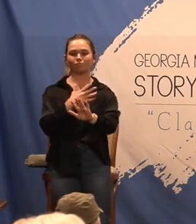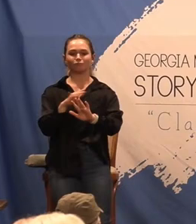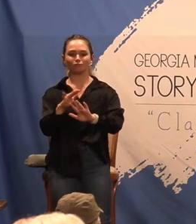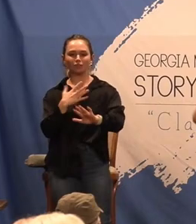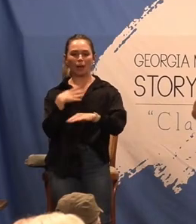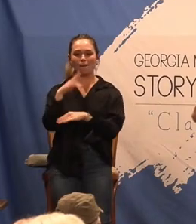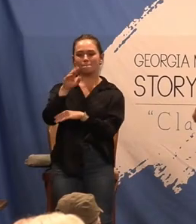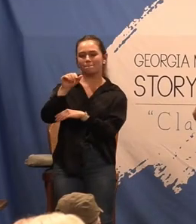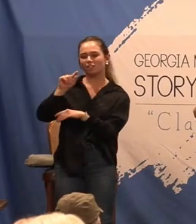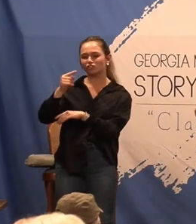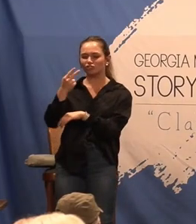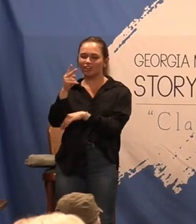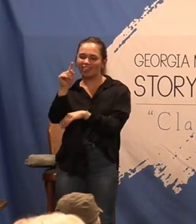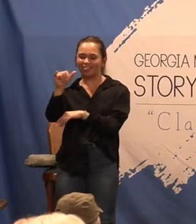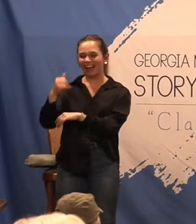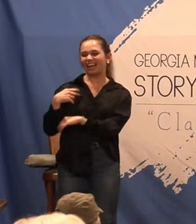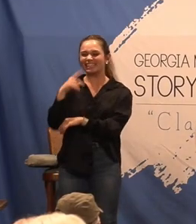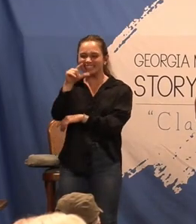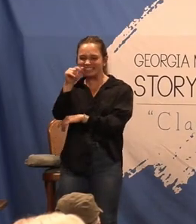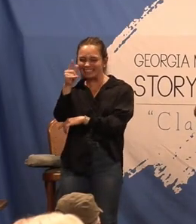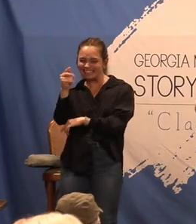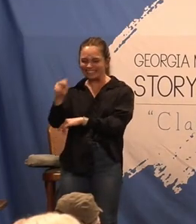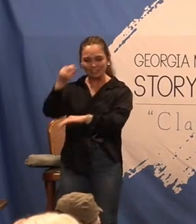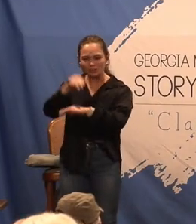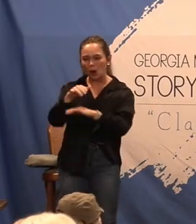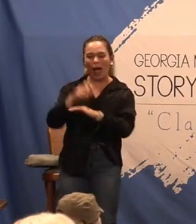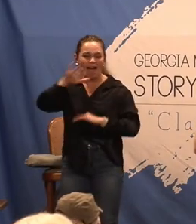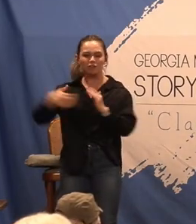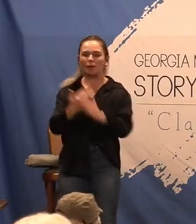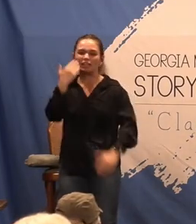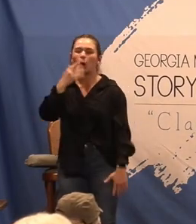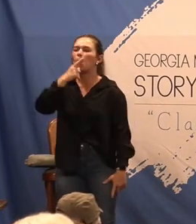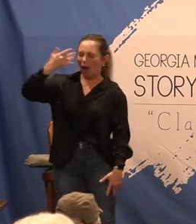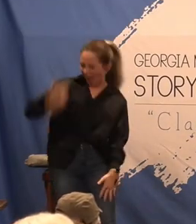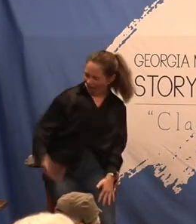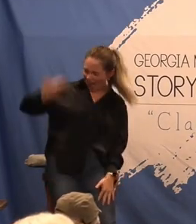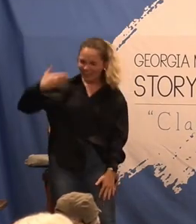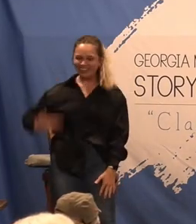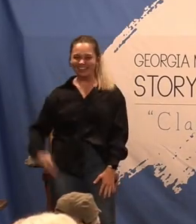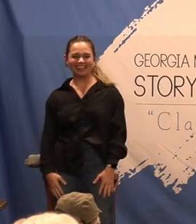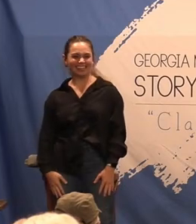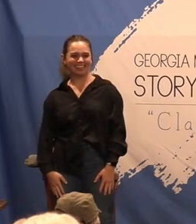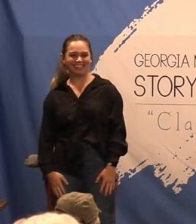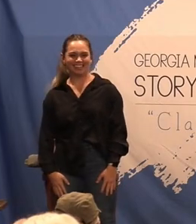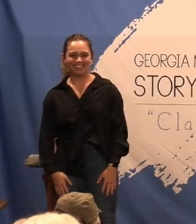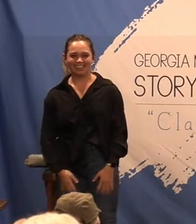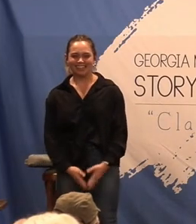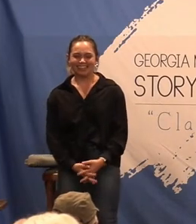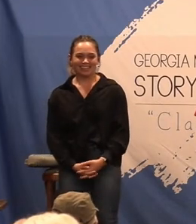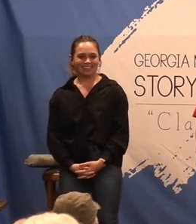playing bachata. It's Latino night at the nightclub, and everybody knows who I am.